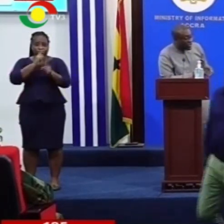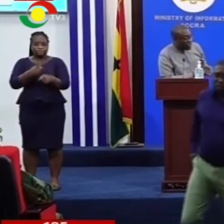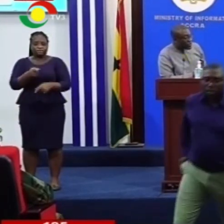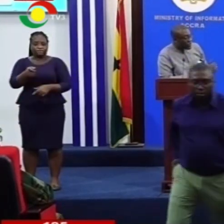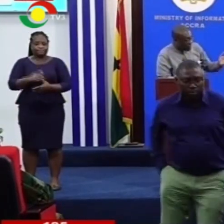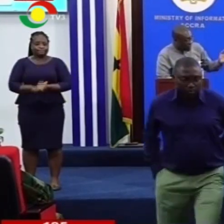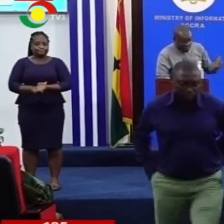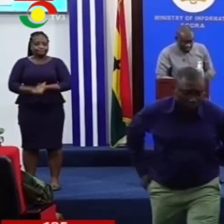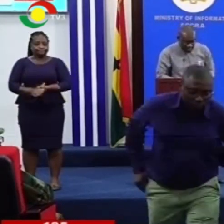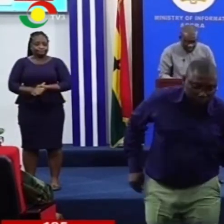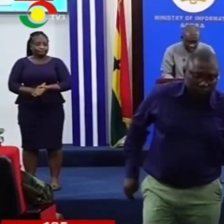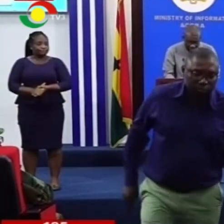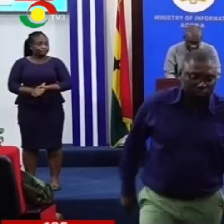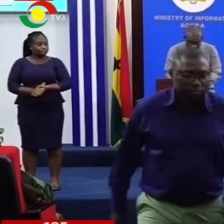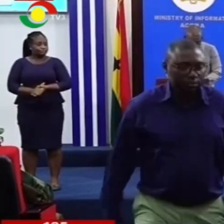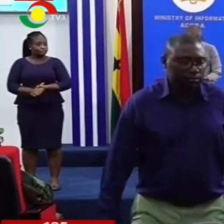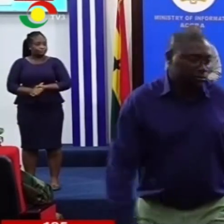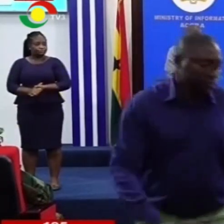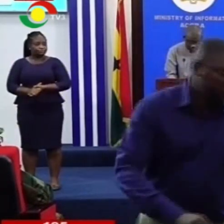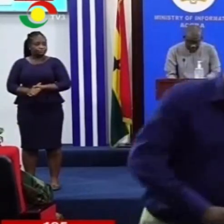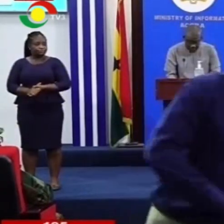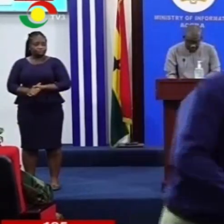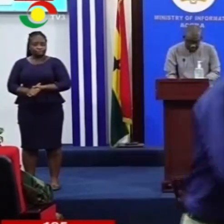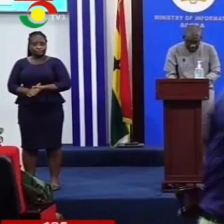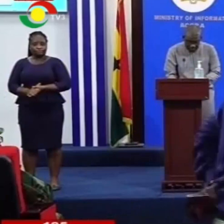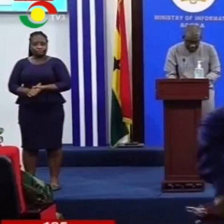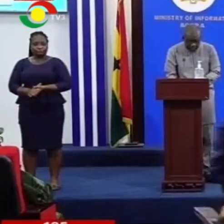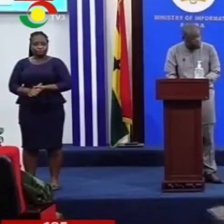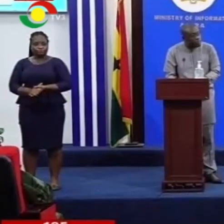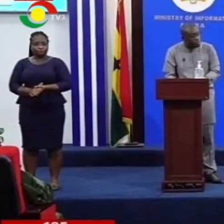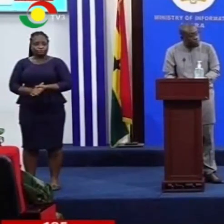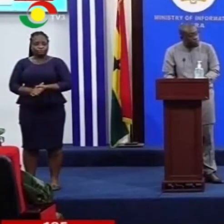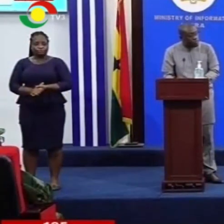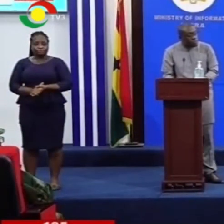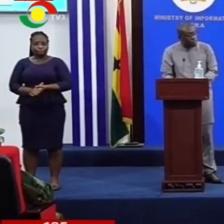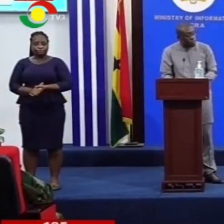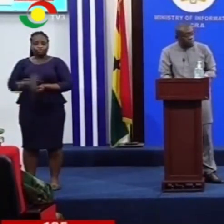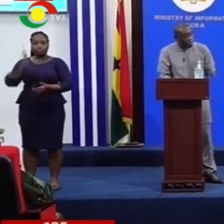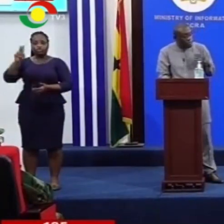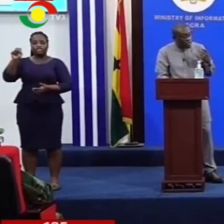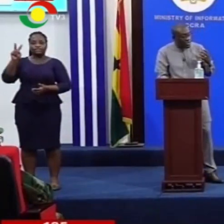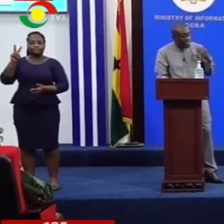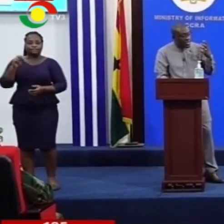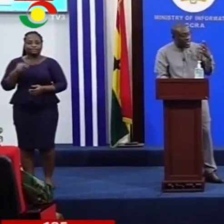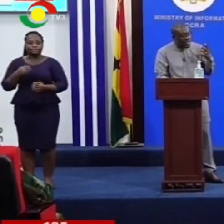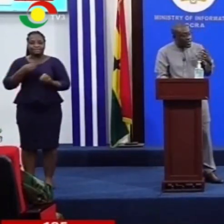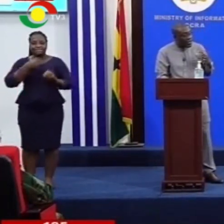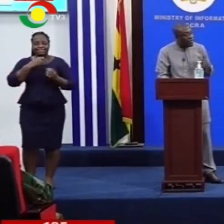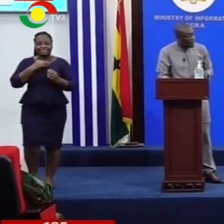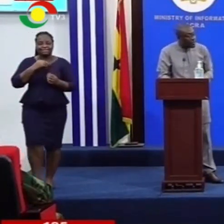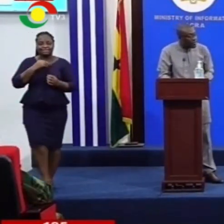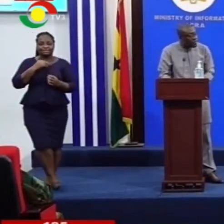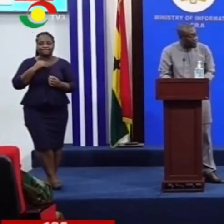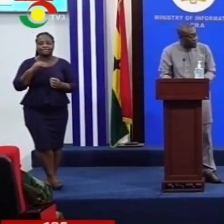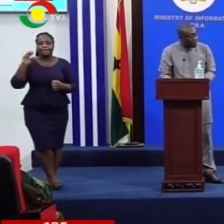to respond to that one for us. Yes, sir. I'm Bernard Atu Arthur from UTV. Pachoka Sadinka. I'm Bernard